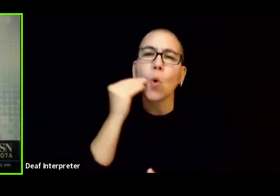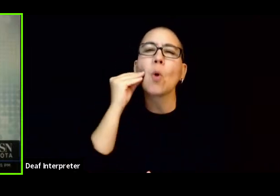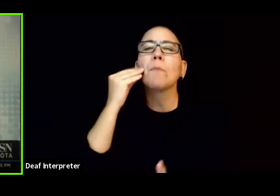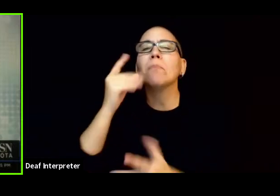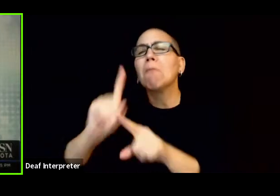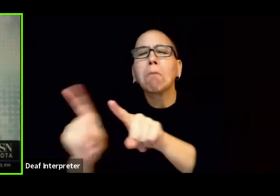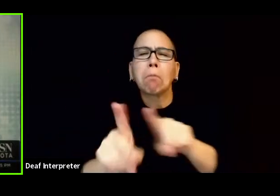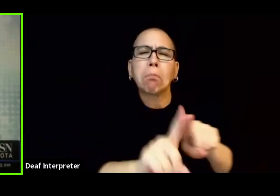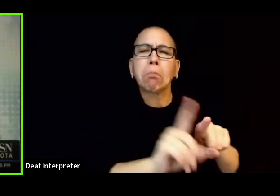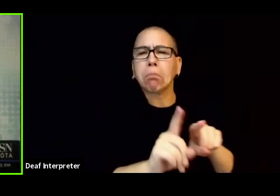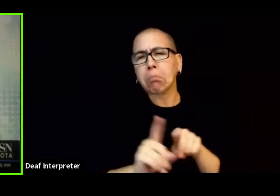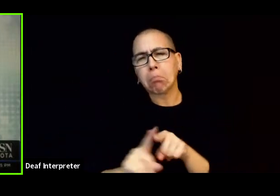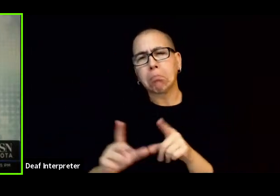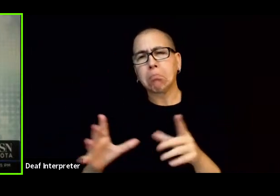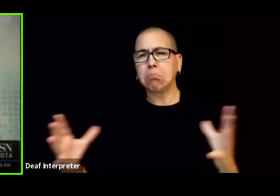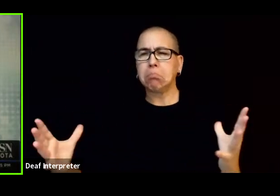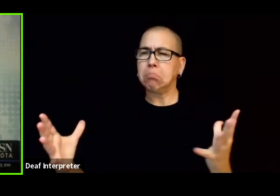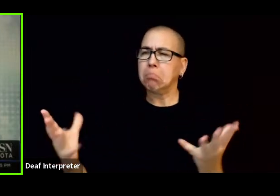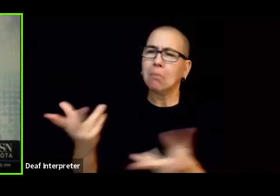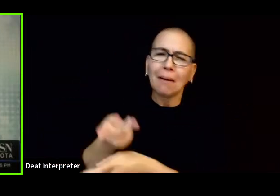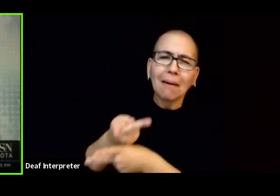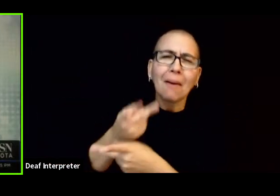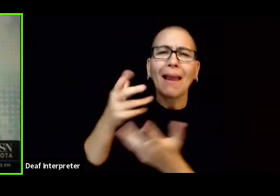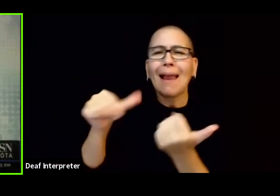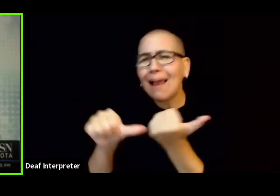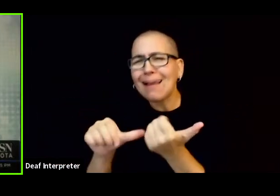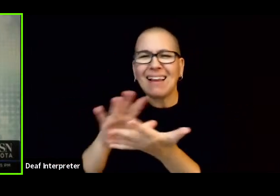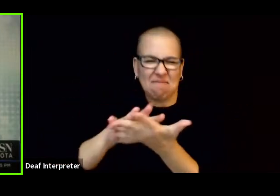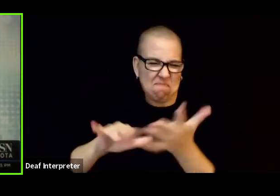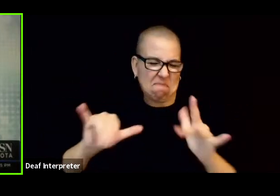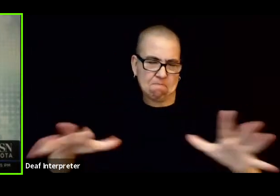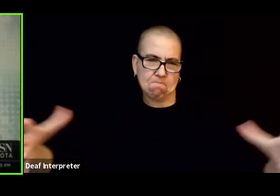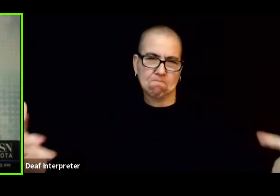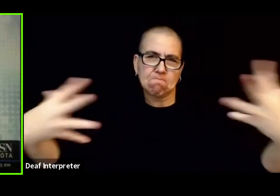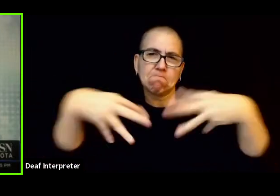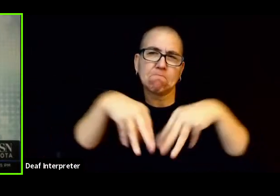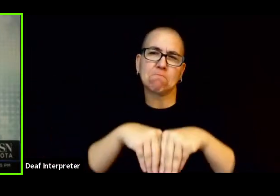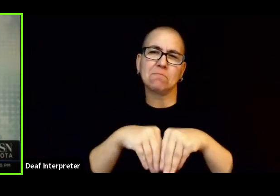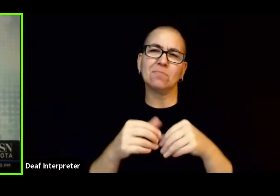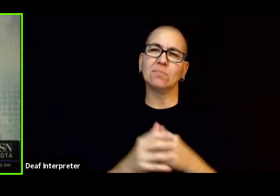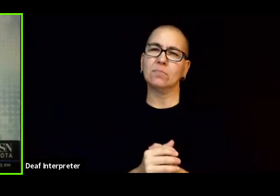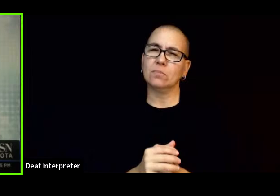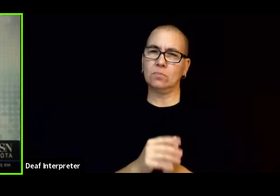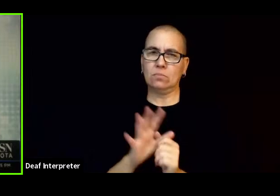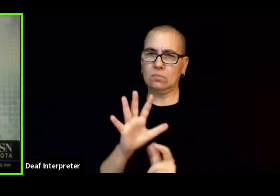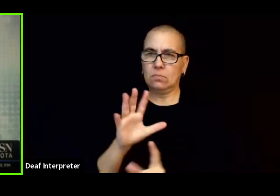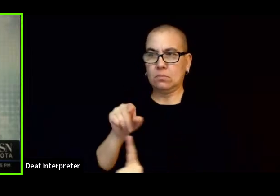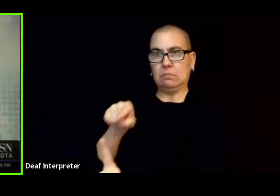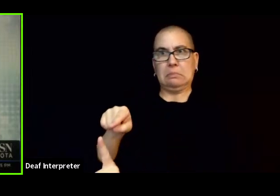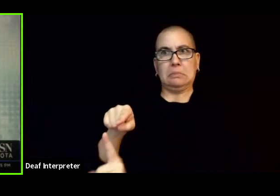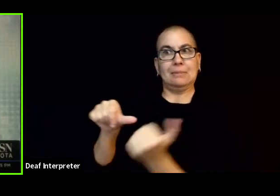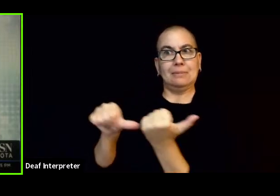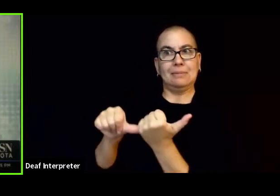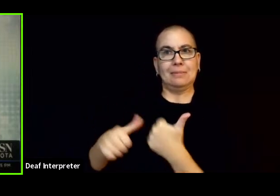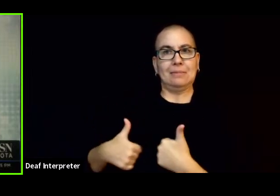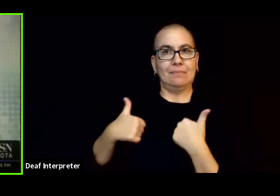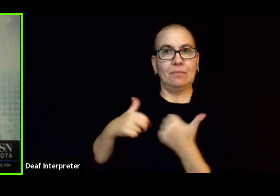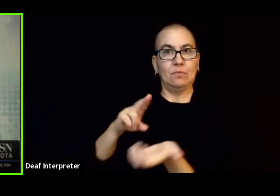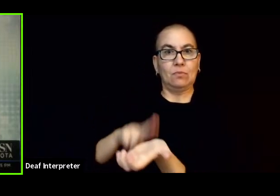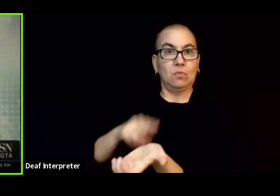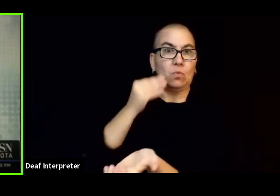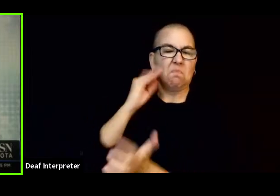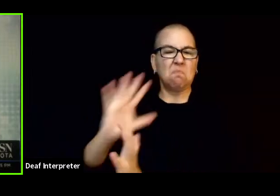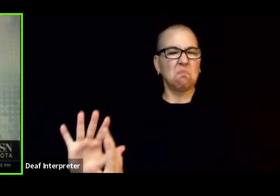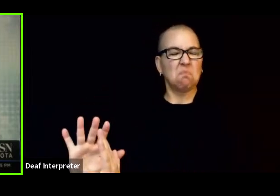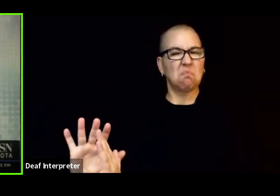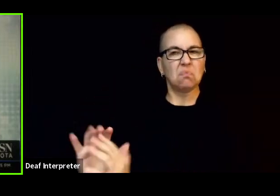addition to skilled nursing facilities and assisted living. And for context, the last time we had over 1,000 cases in these congregate